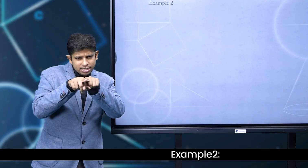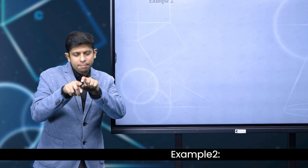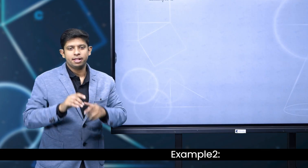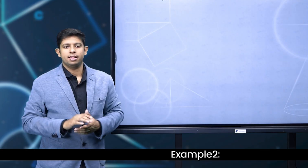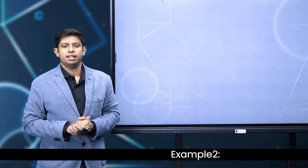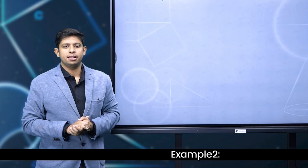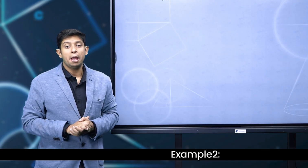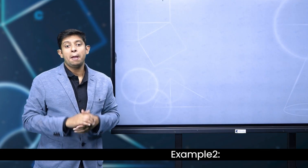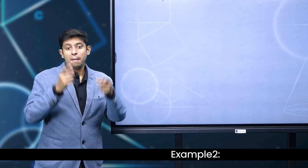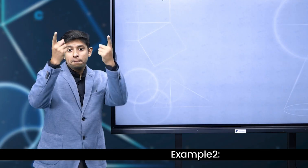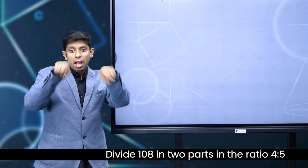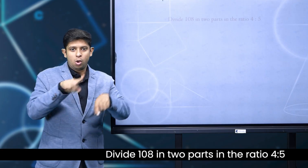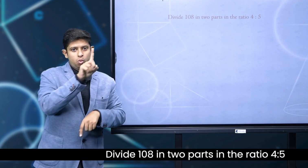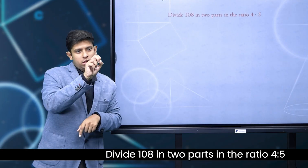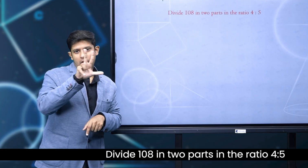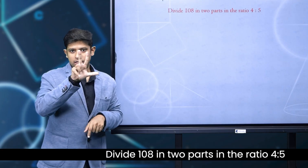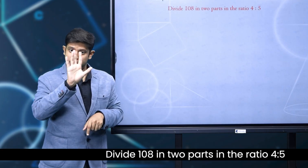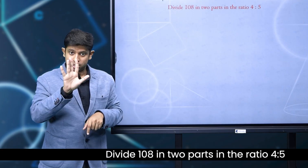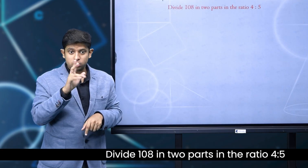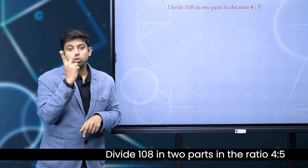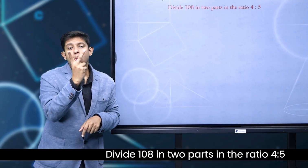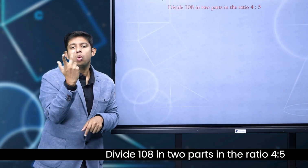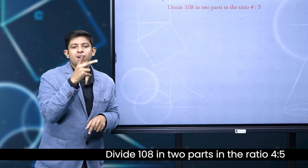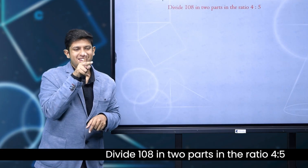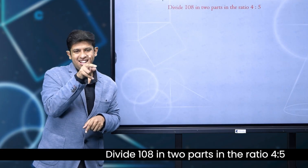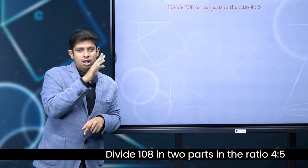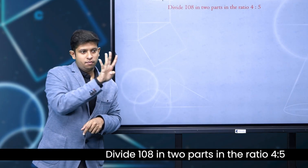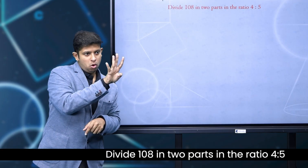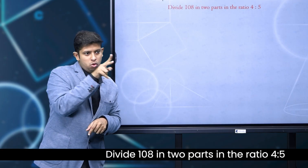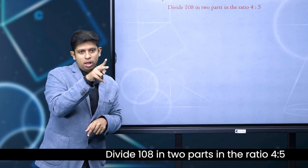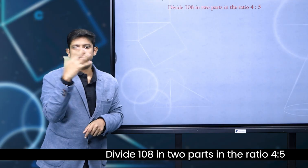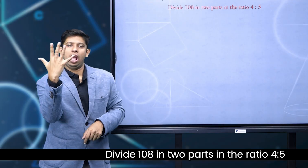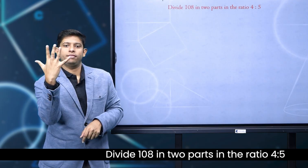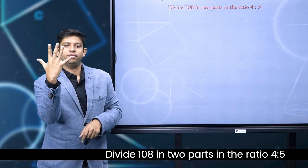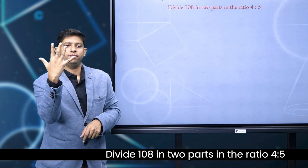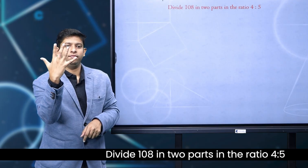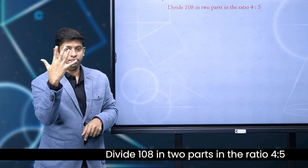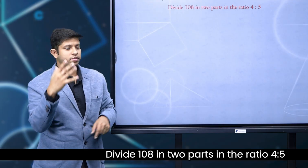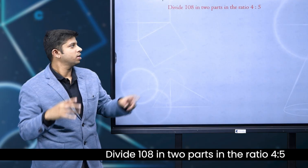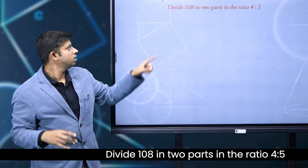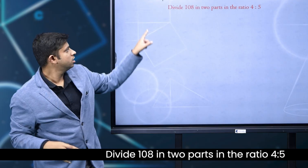Example 2. Divide 108 in two parts in the ratio